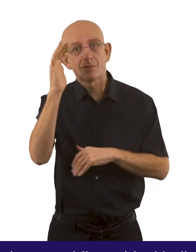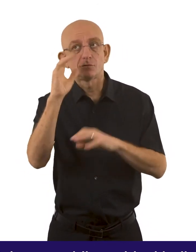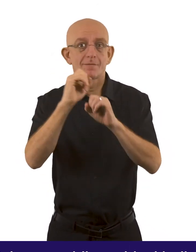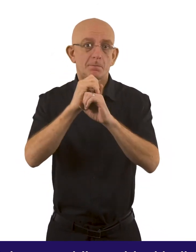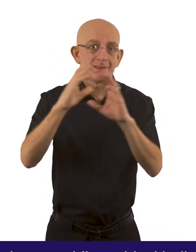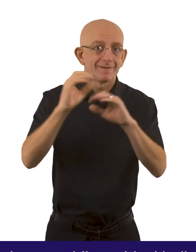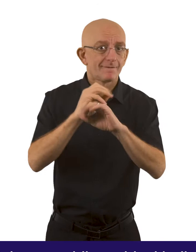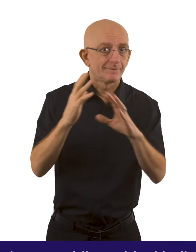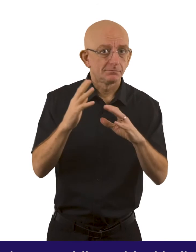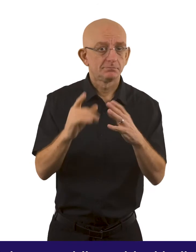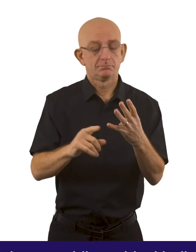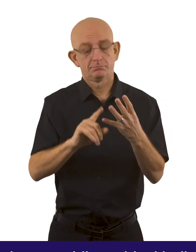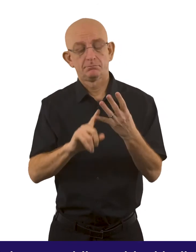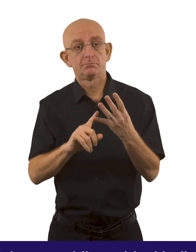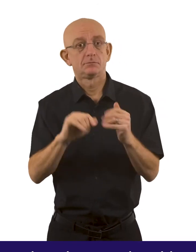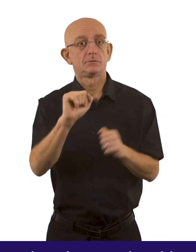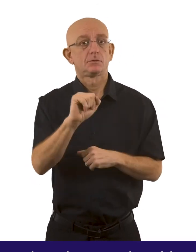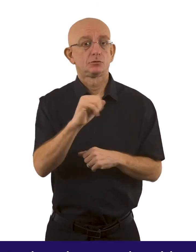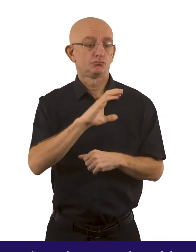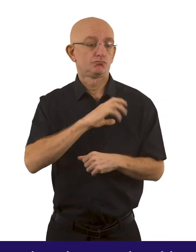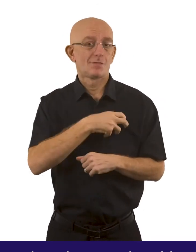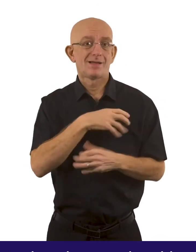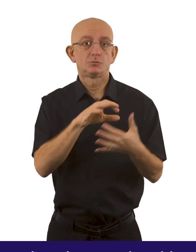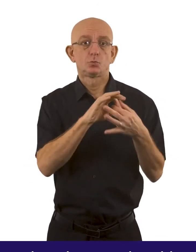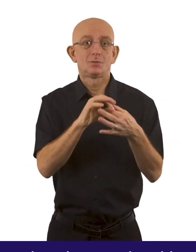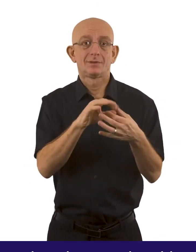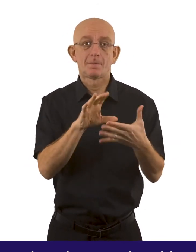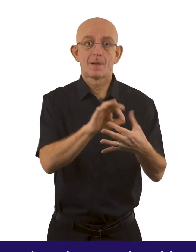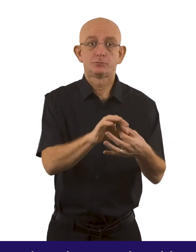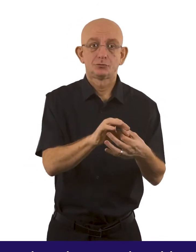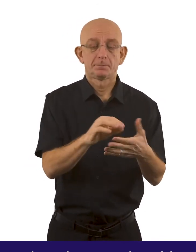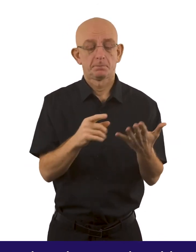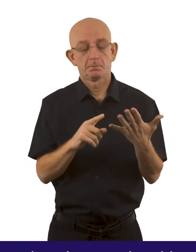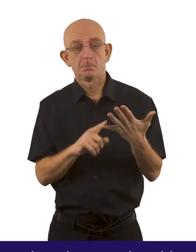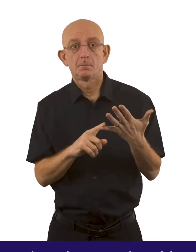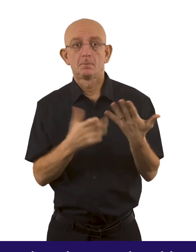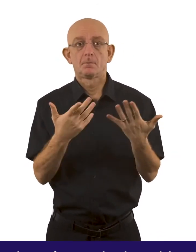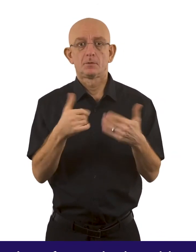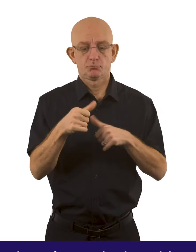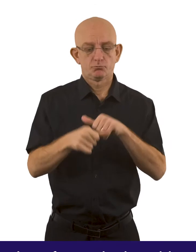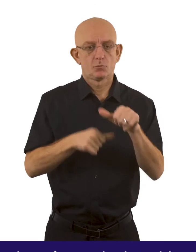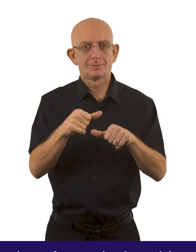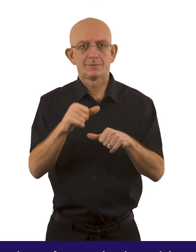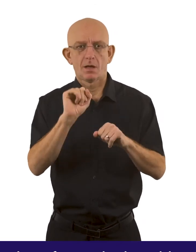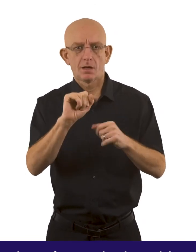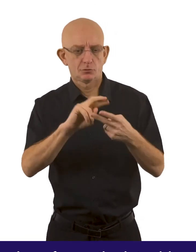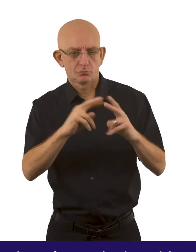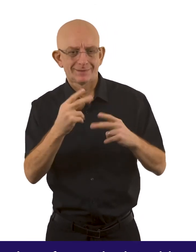religious or philosophical beliefs, trade union membership, the processing of